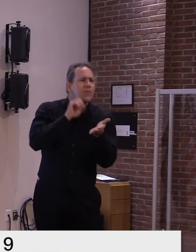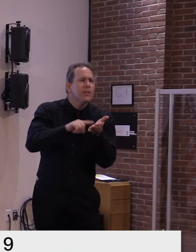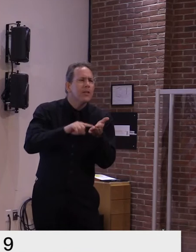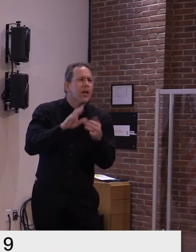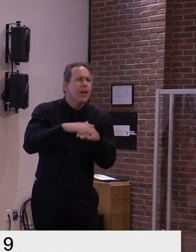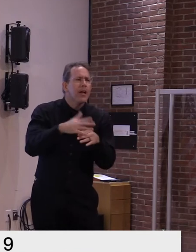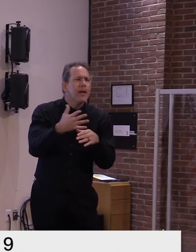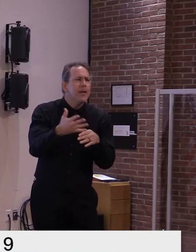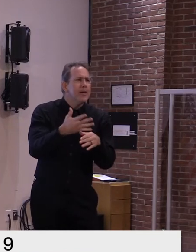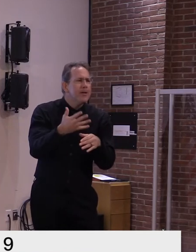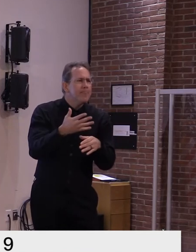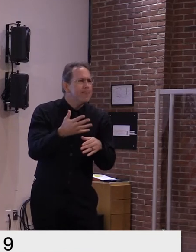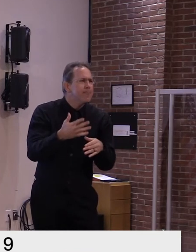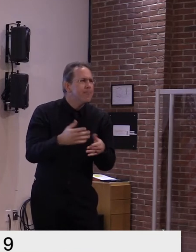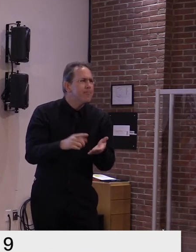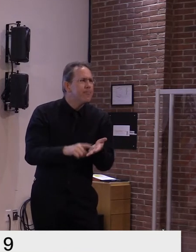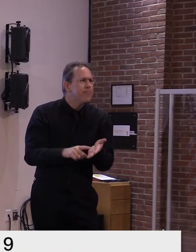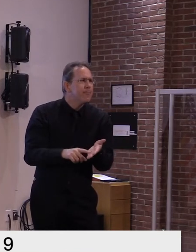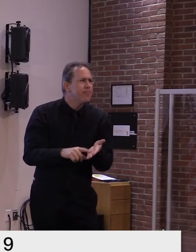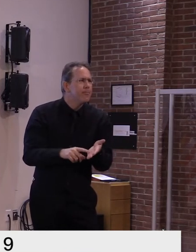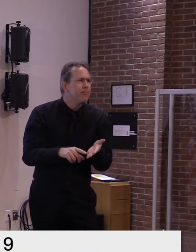Hall and the Shaftesbury Barracks.